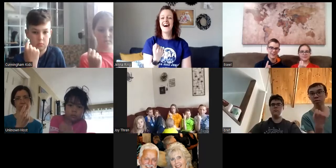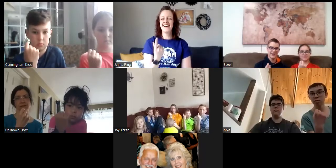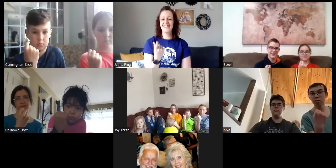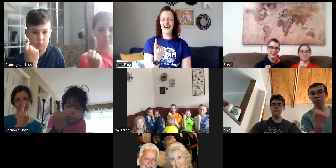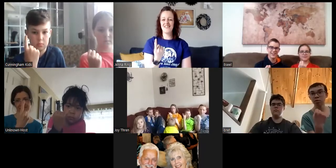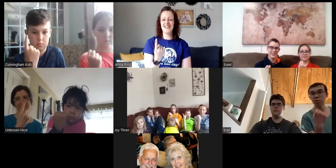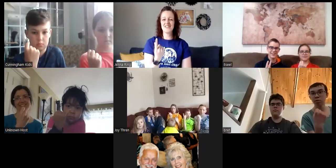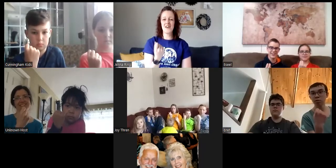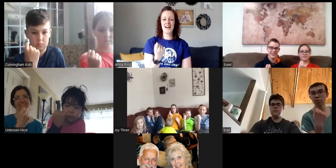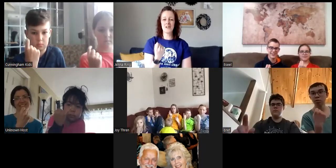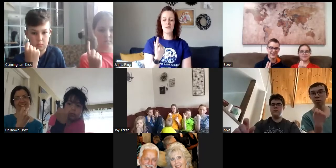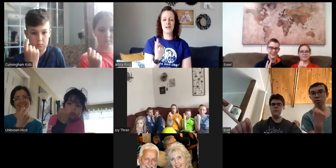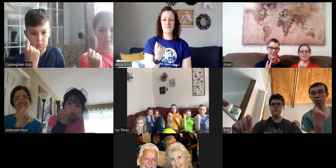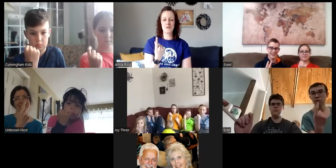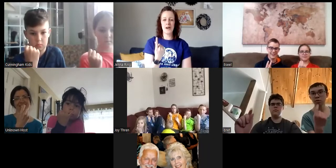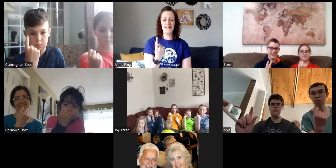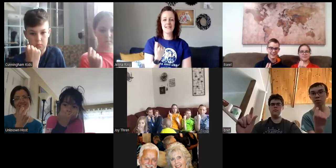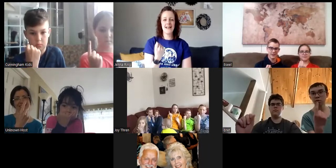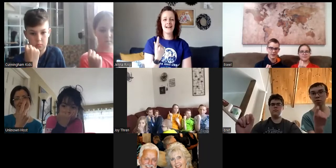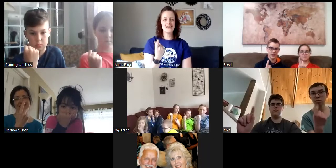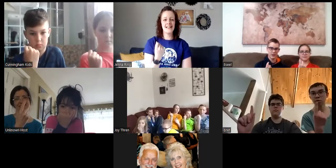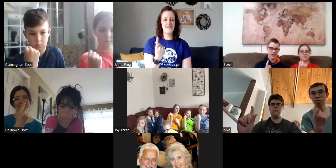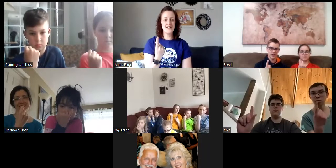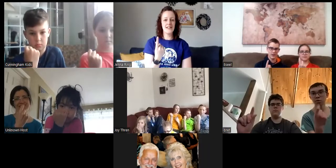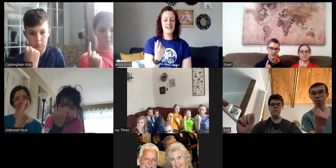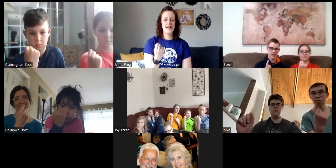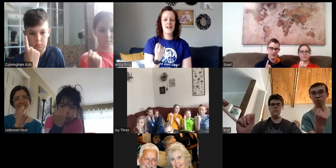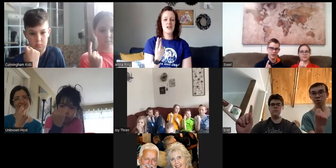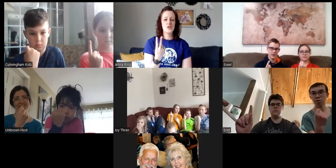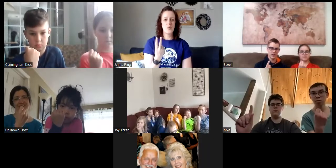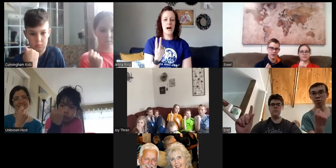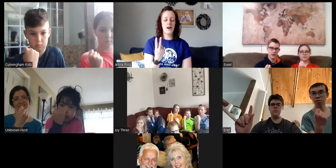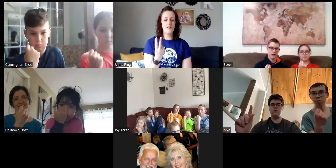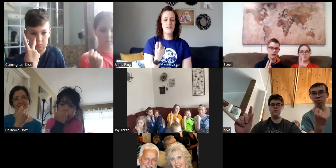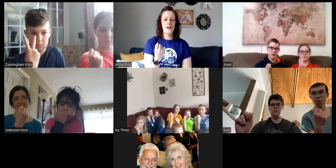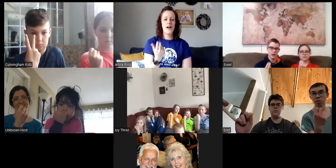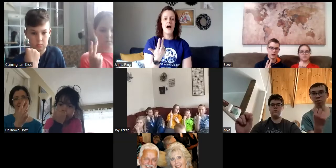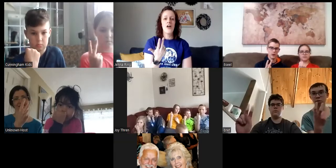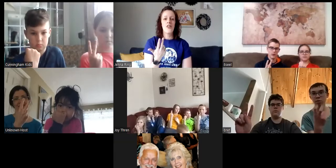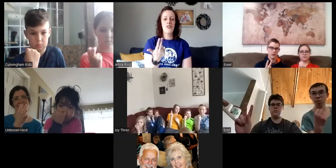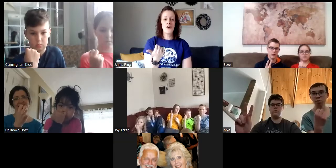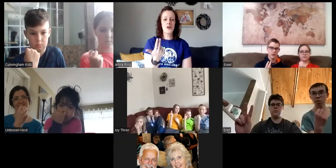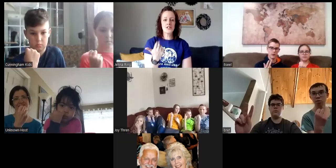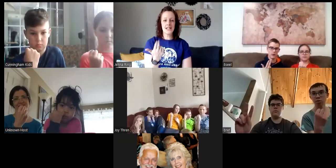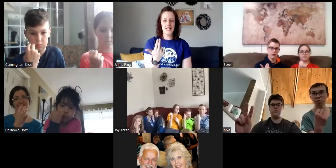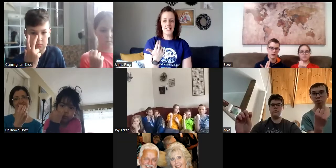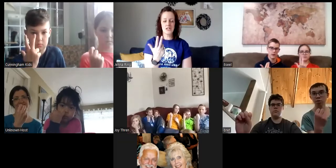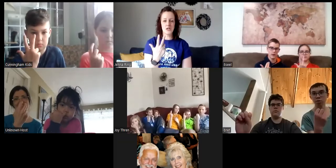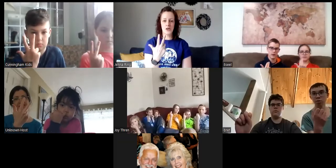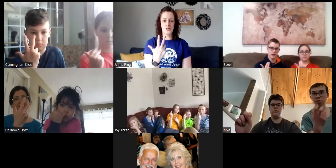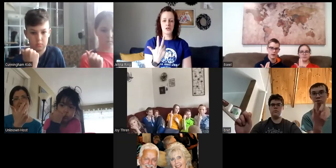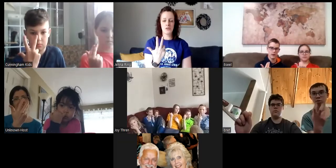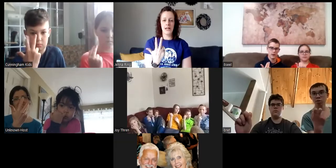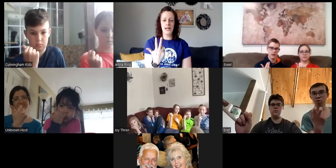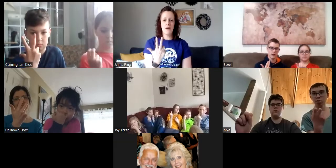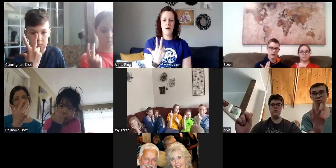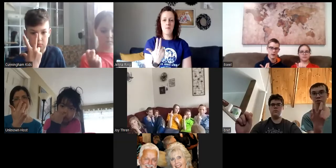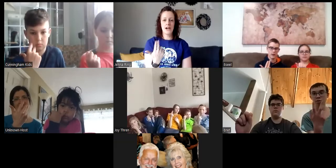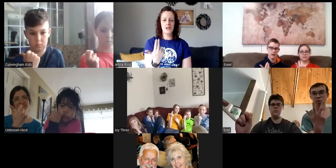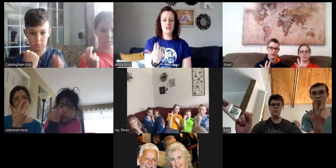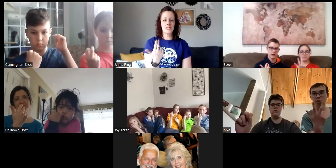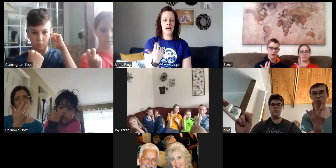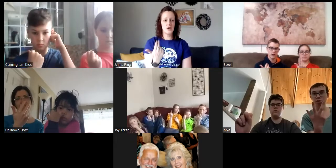11, 11, so you actually put it up twice, 11, 12, 13, so you're